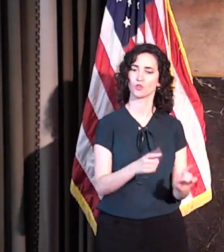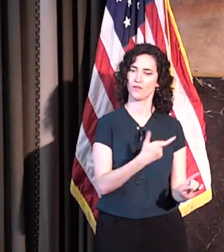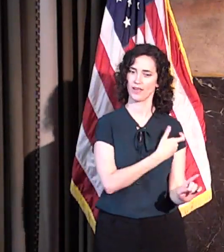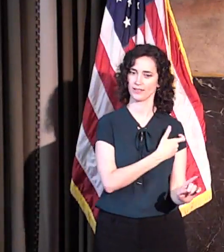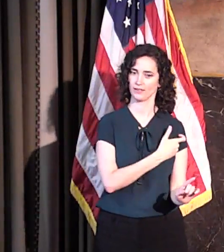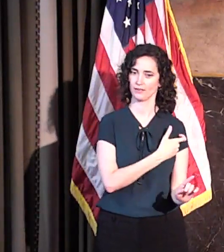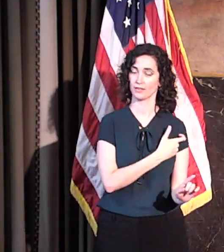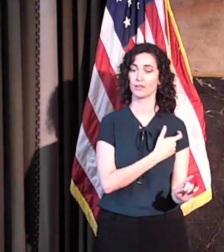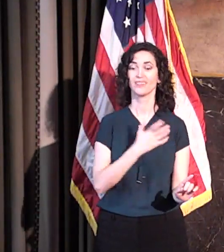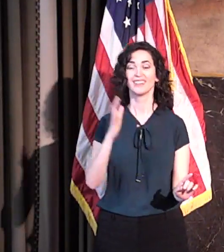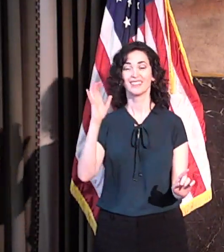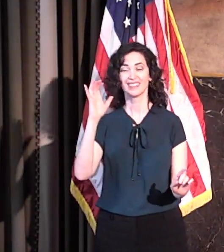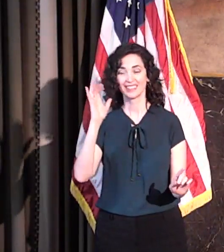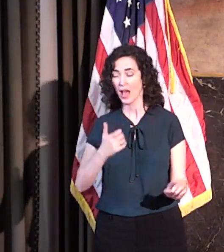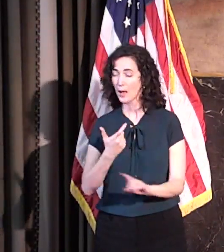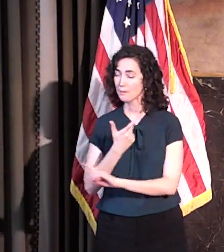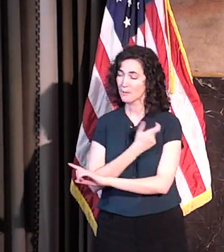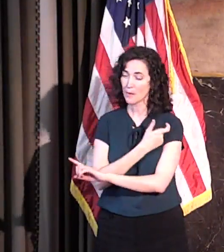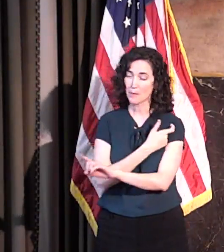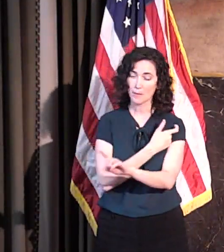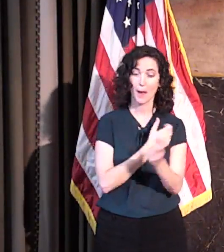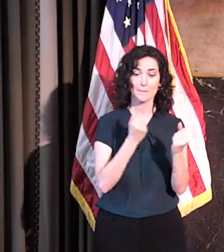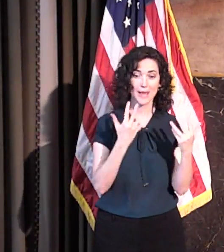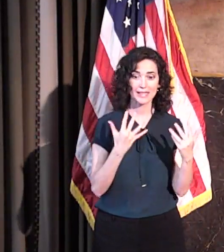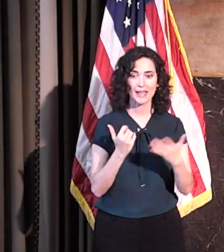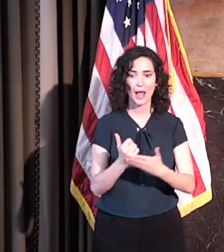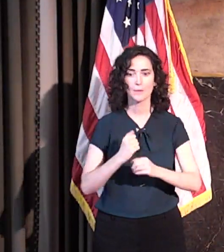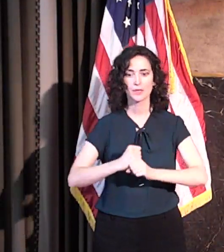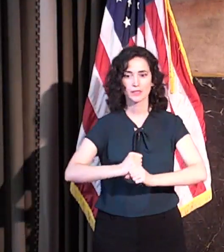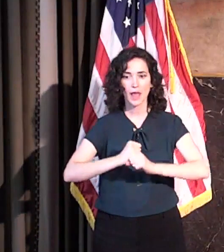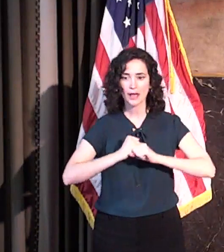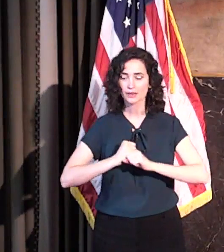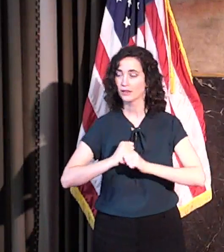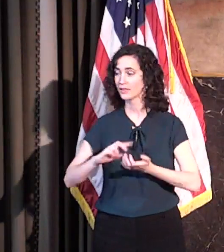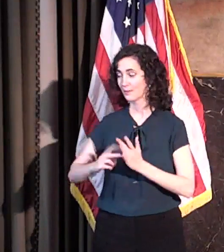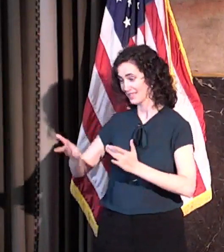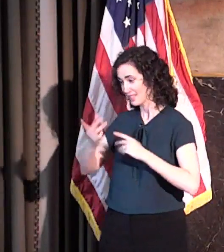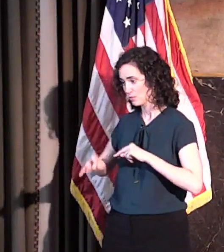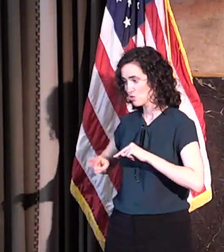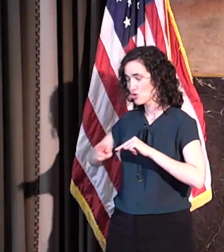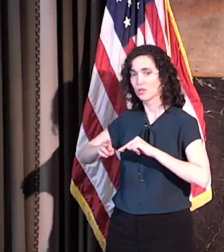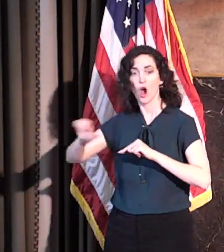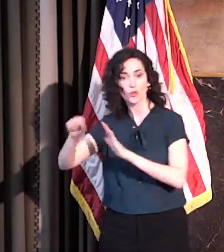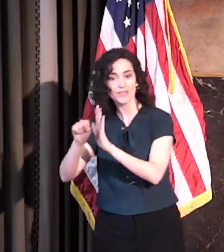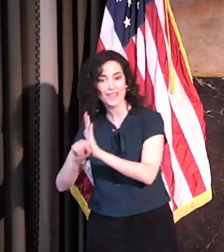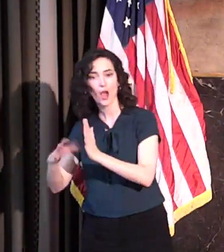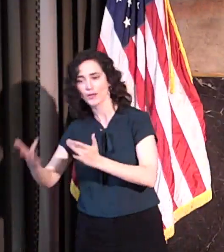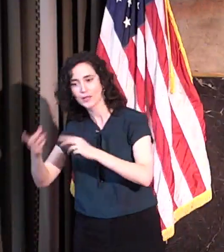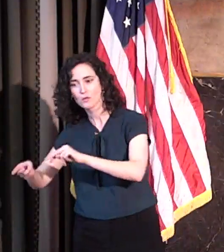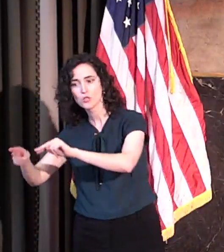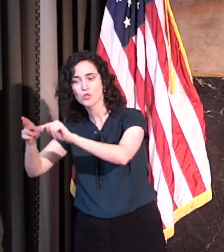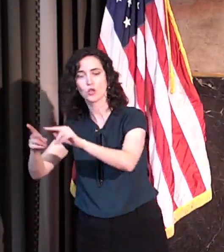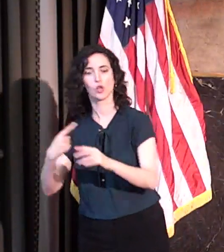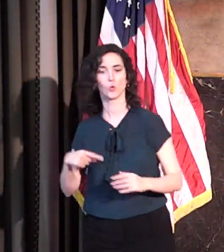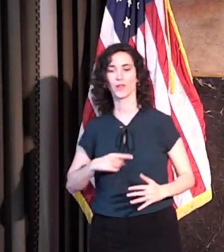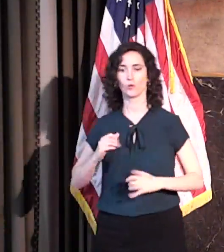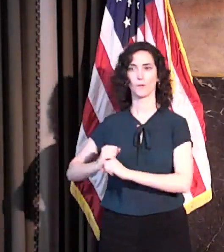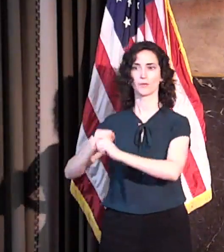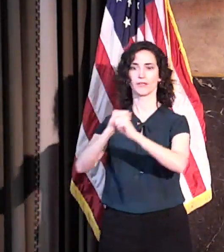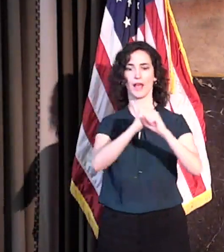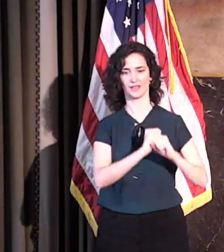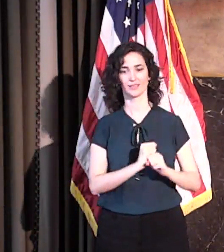best protection we're going to have to prevent against a possible surge as a number of other states are experiencing now. I'll pause there. I'll be happy to answer any